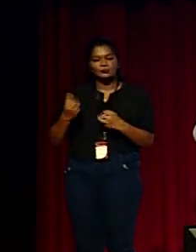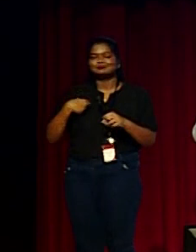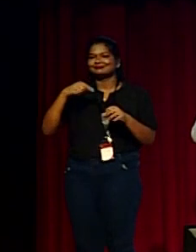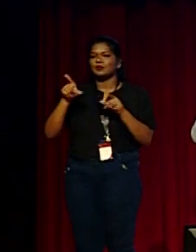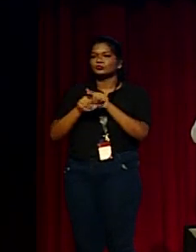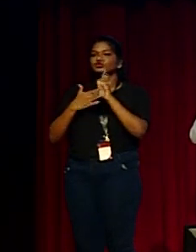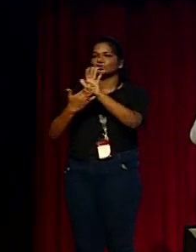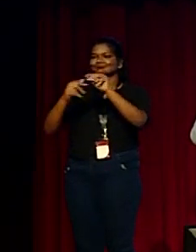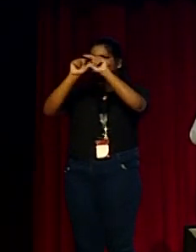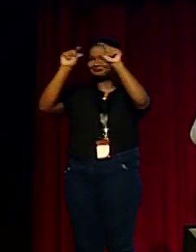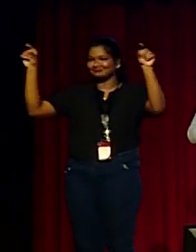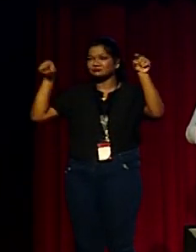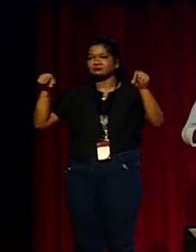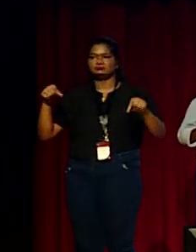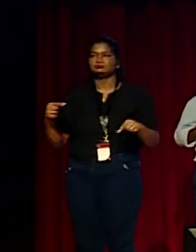highlighting such